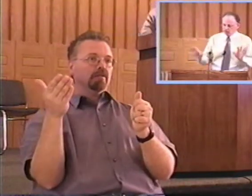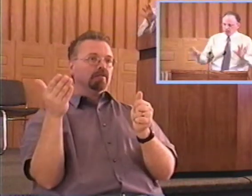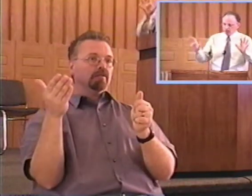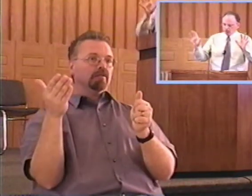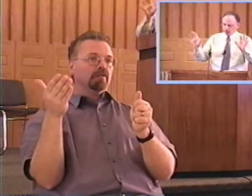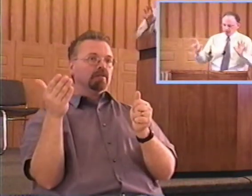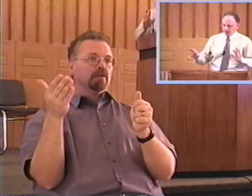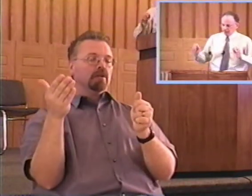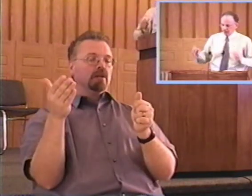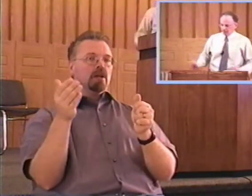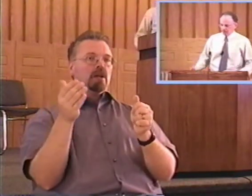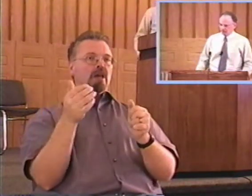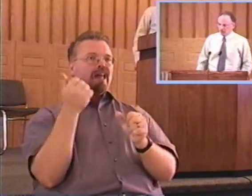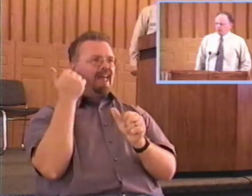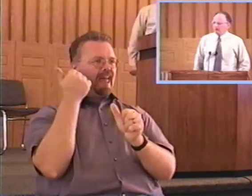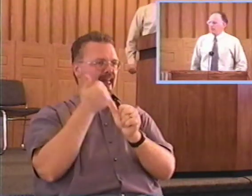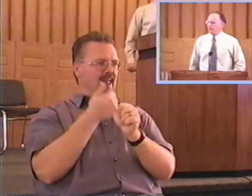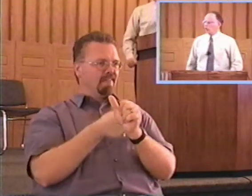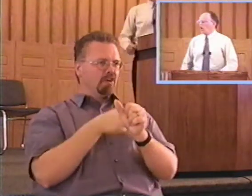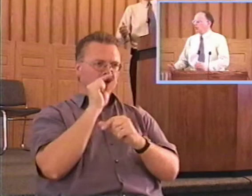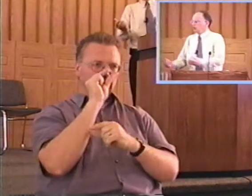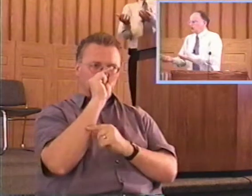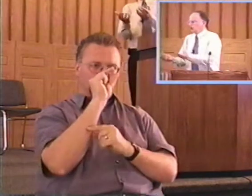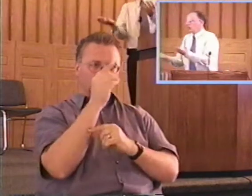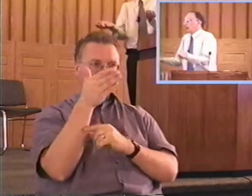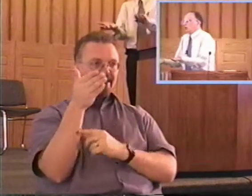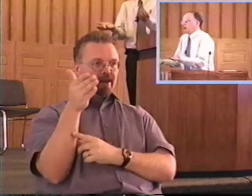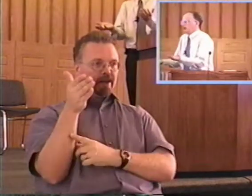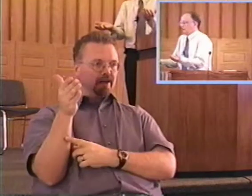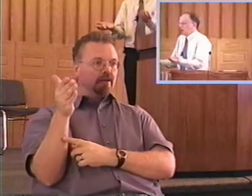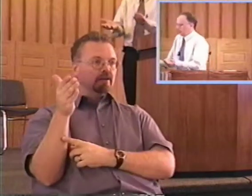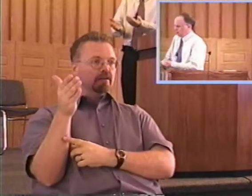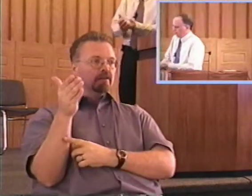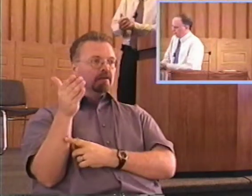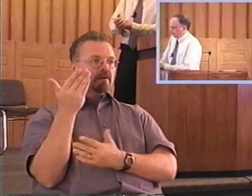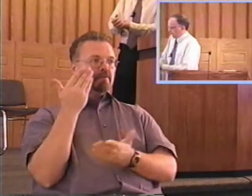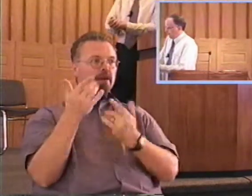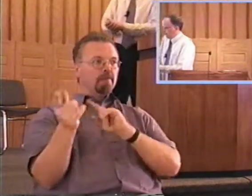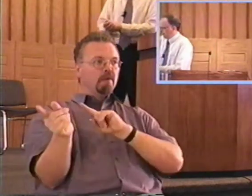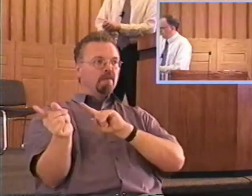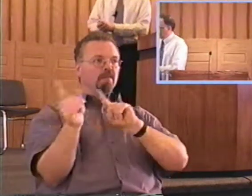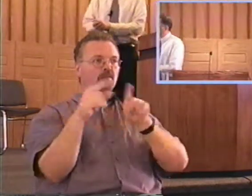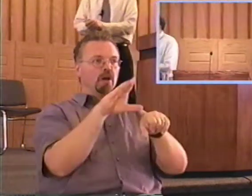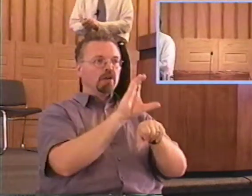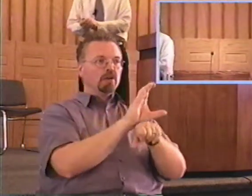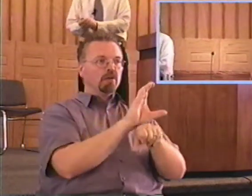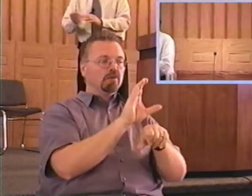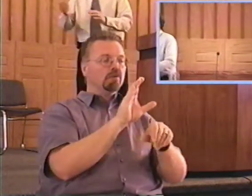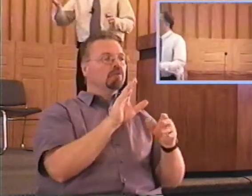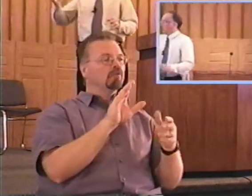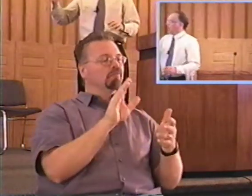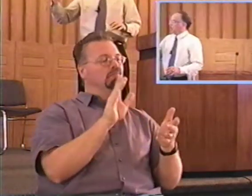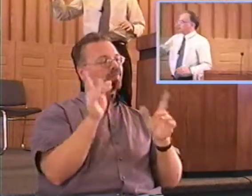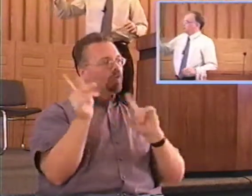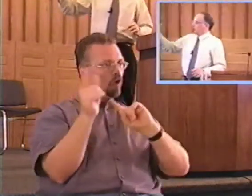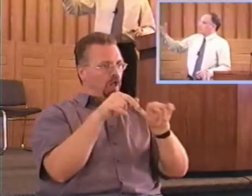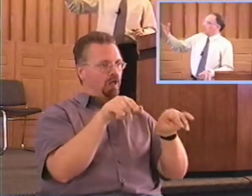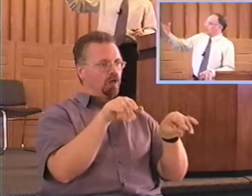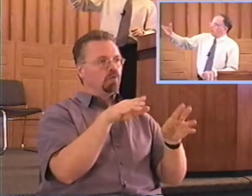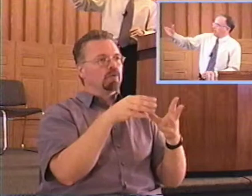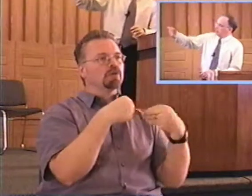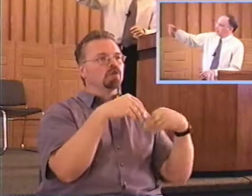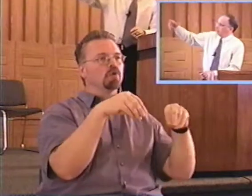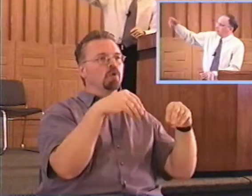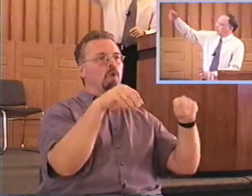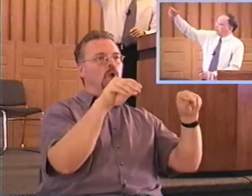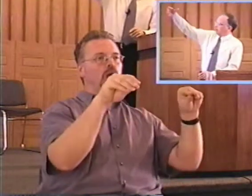Every single thing. Have you ever gone to a store? I'm sure you've gone to stores. Maybe you haven't seen them. Certainly